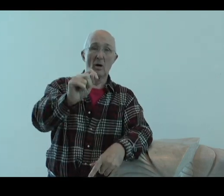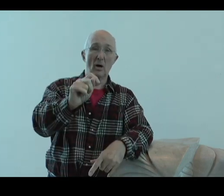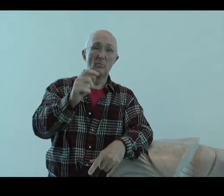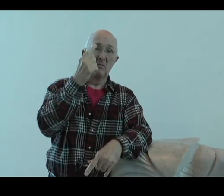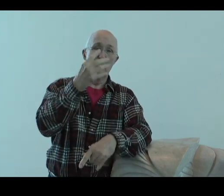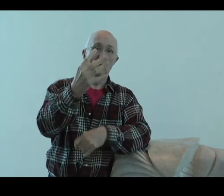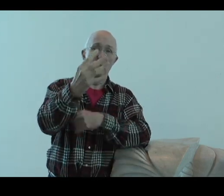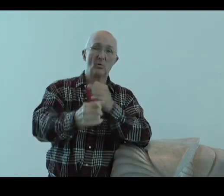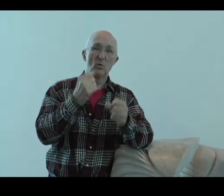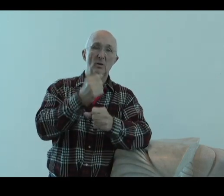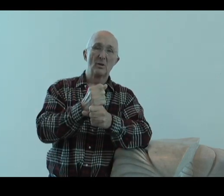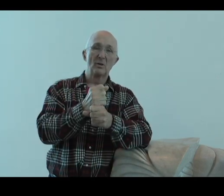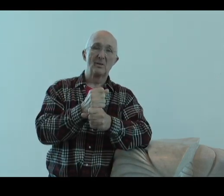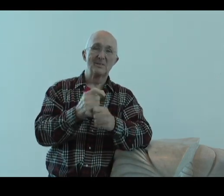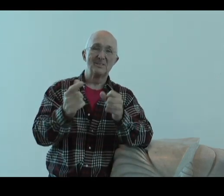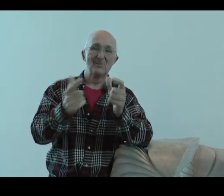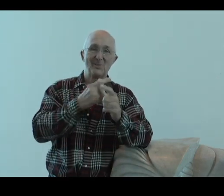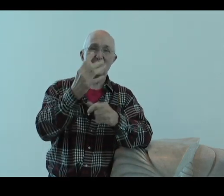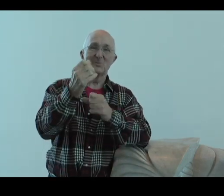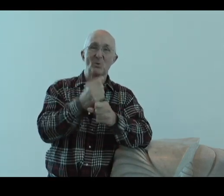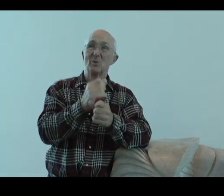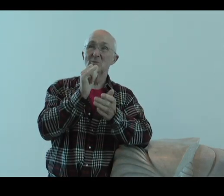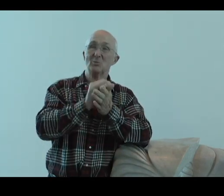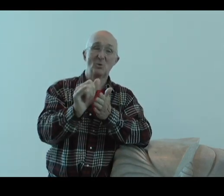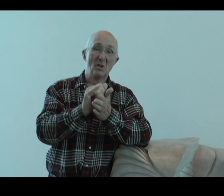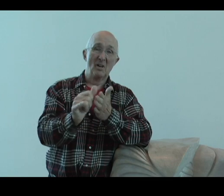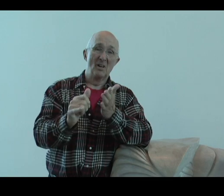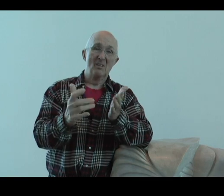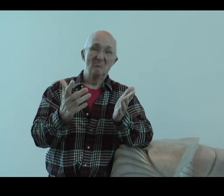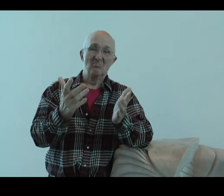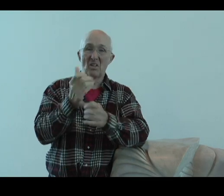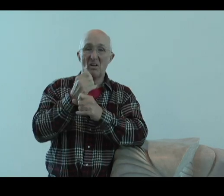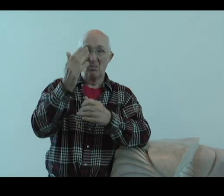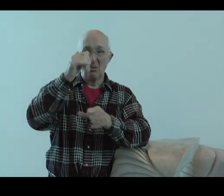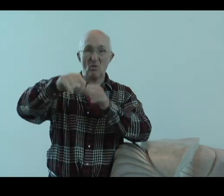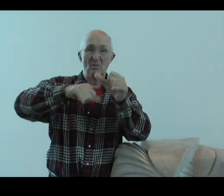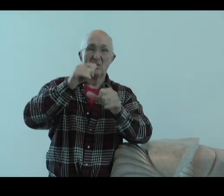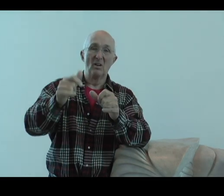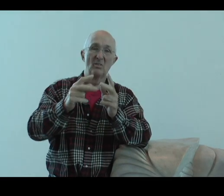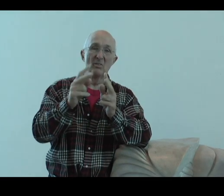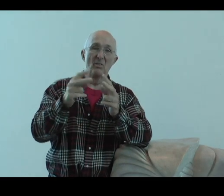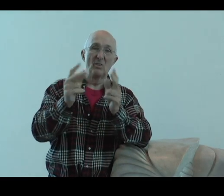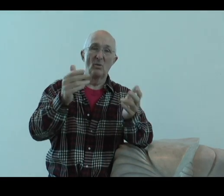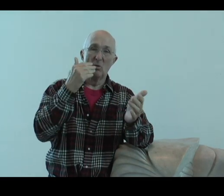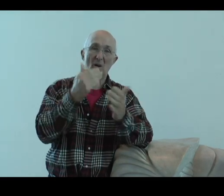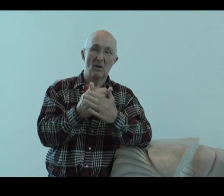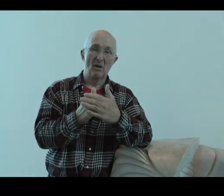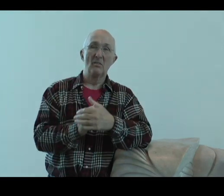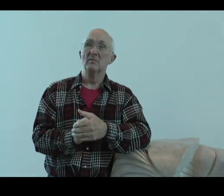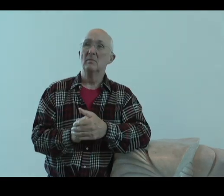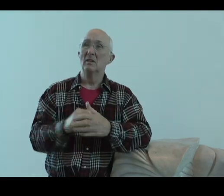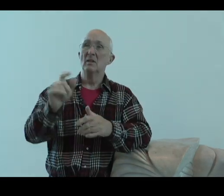an apartment for about 4 years, and there in New York. And that's where I got to know him very well.